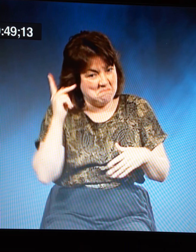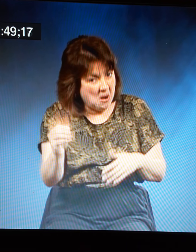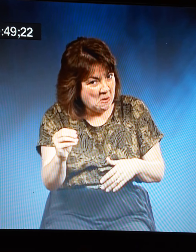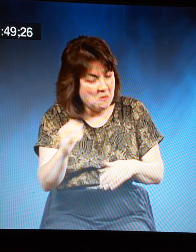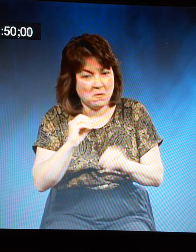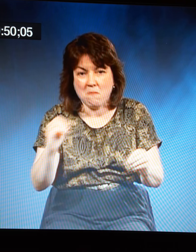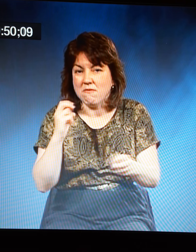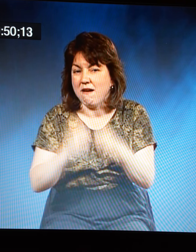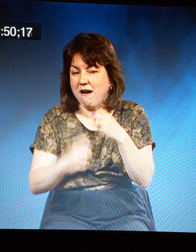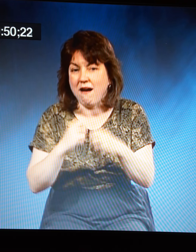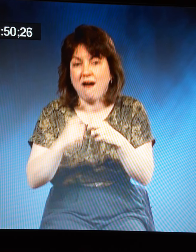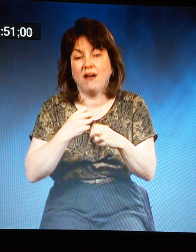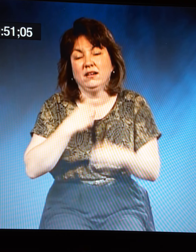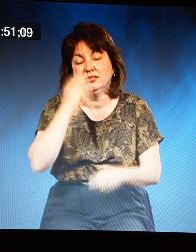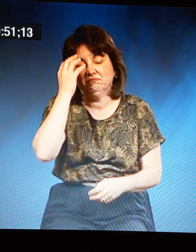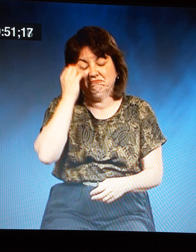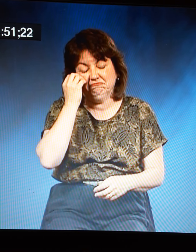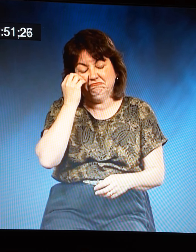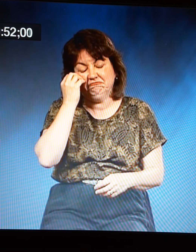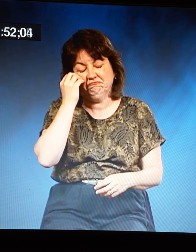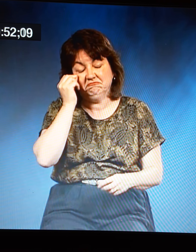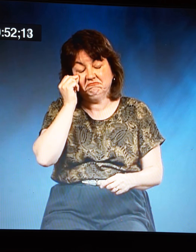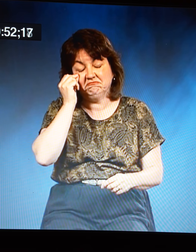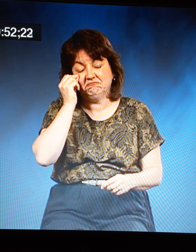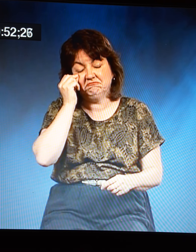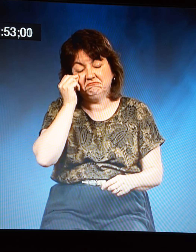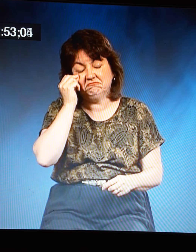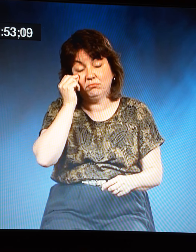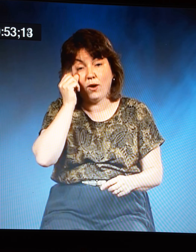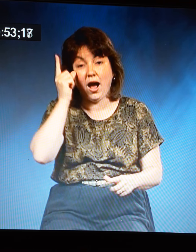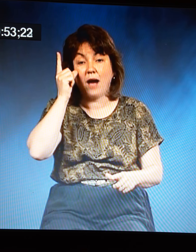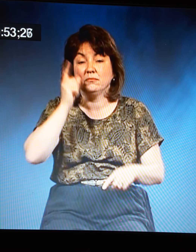and I was able to clonk out no problem.